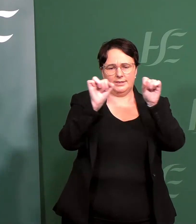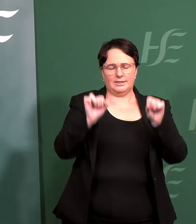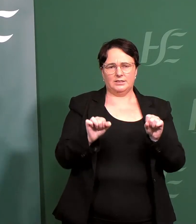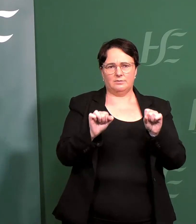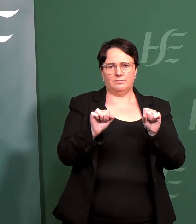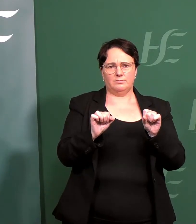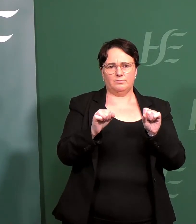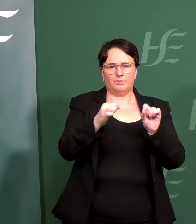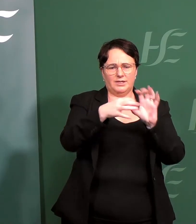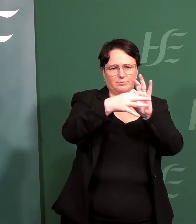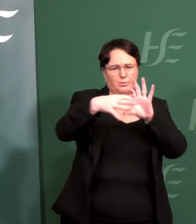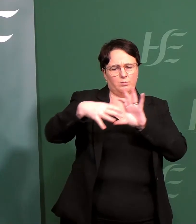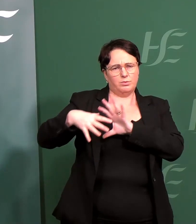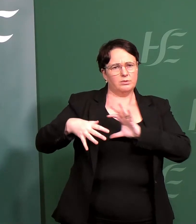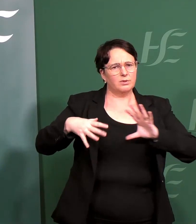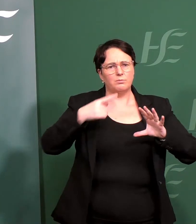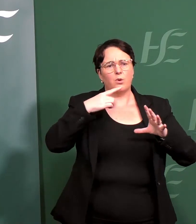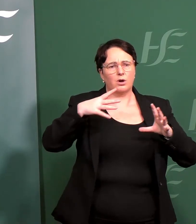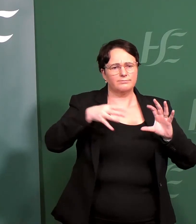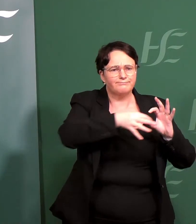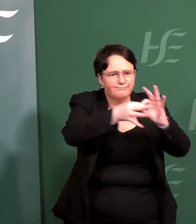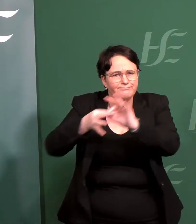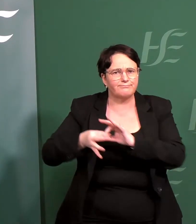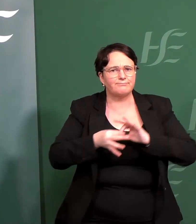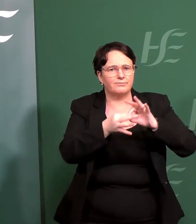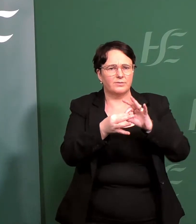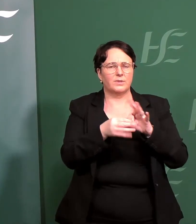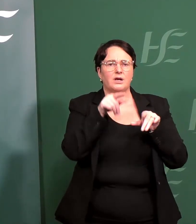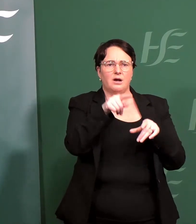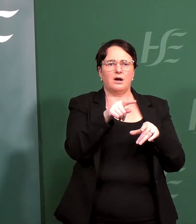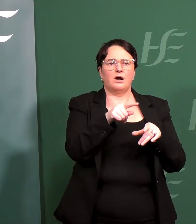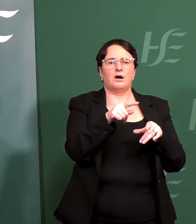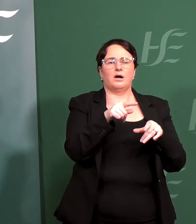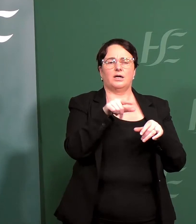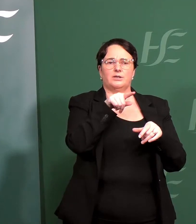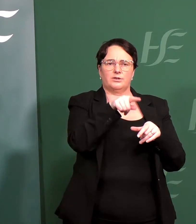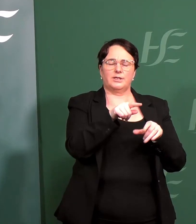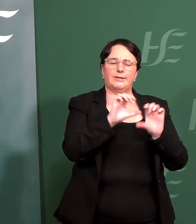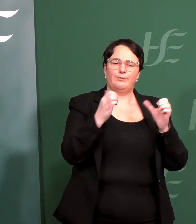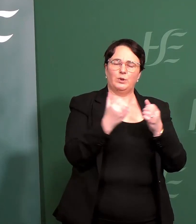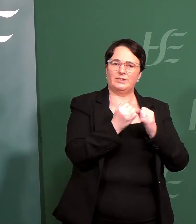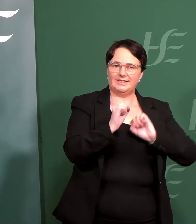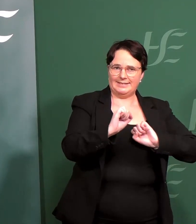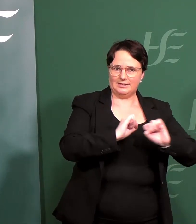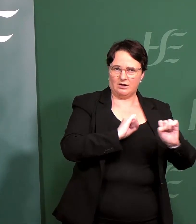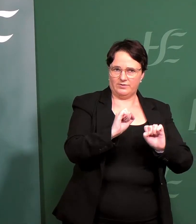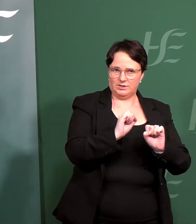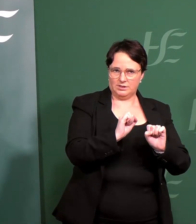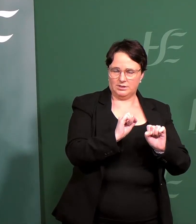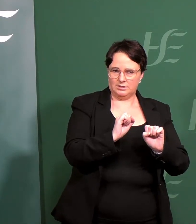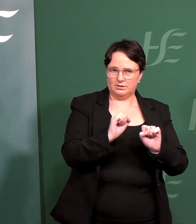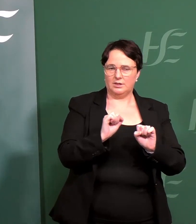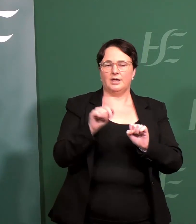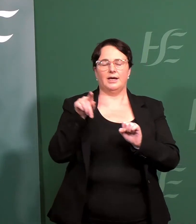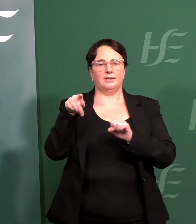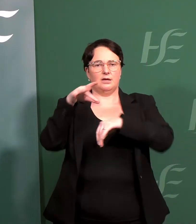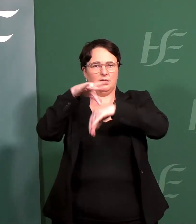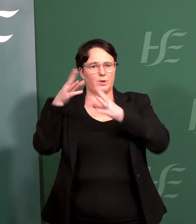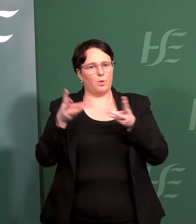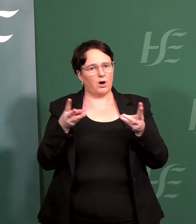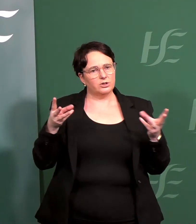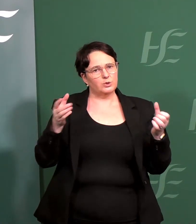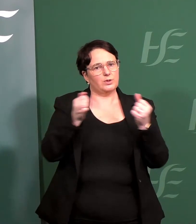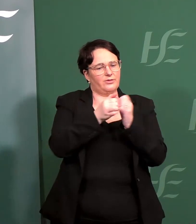and that is related to how our acute and community services work together in a much better way, but equally